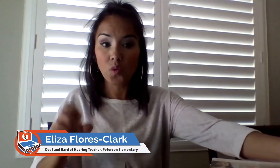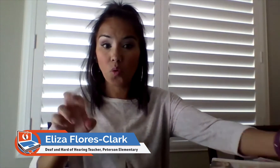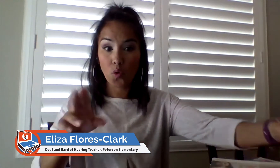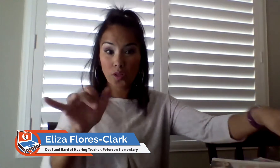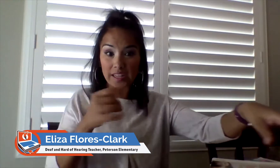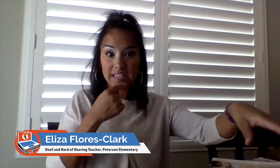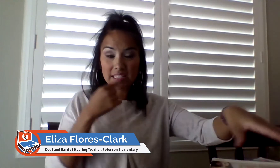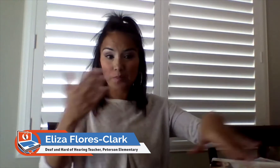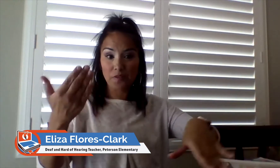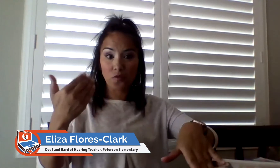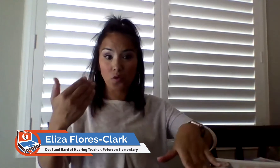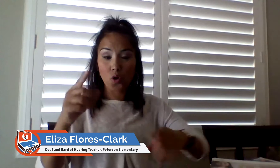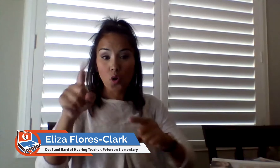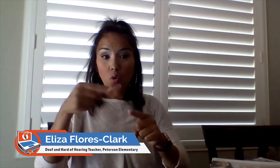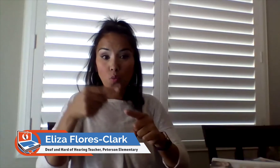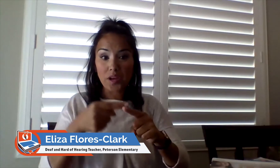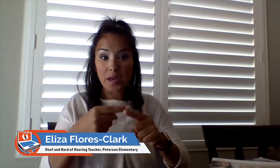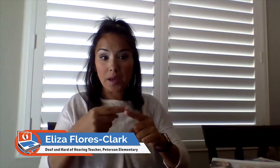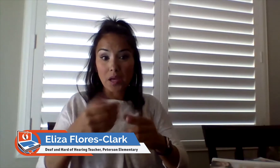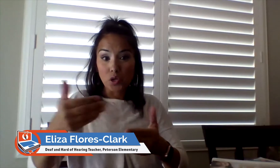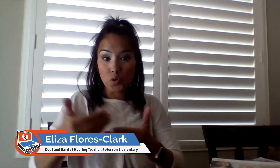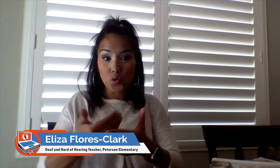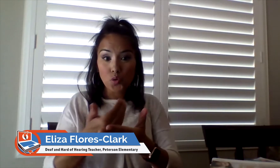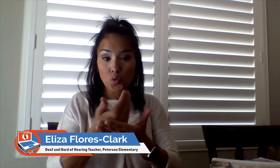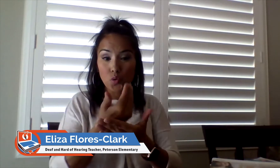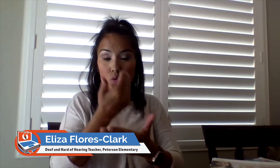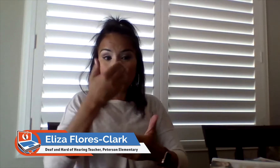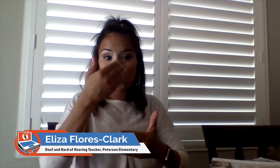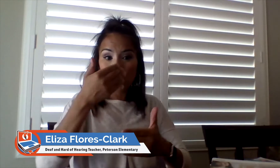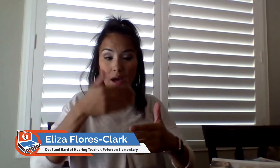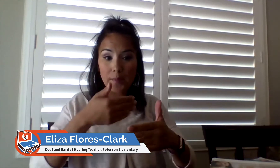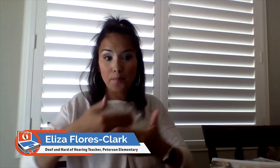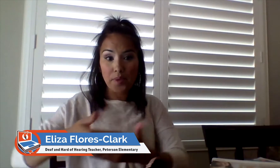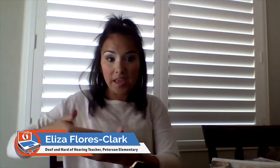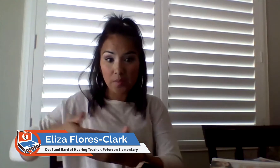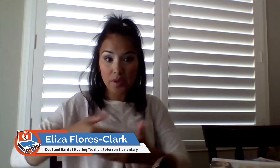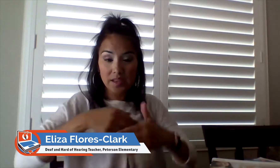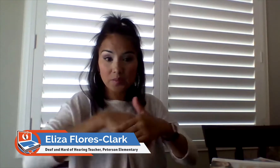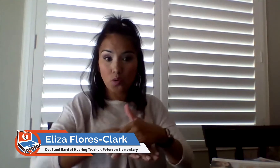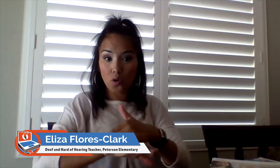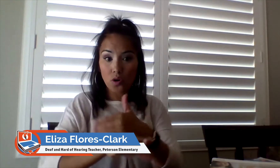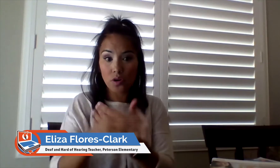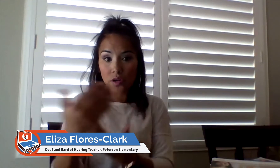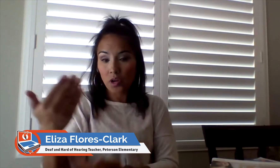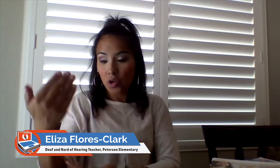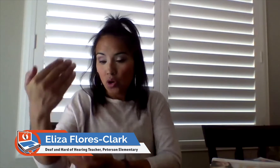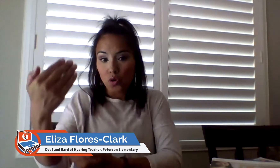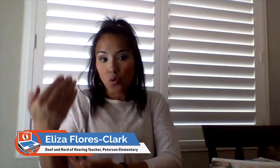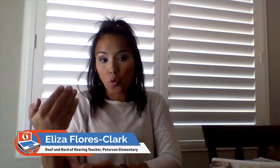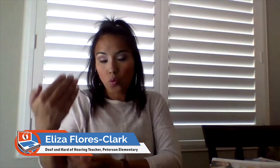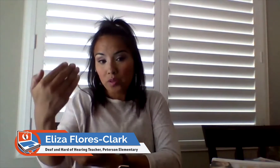Or like I said before, when a new baby is born, you hold the